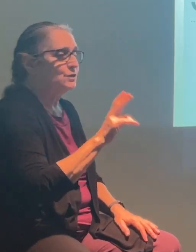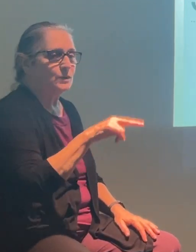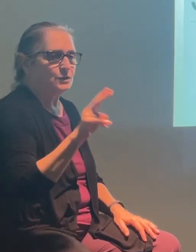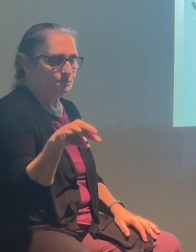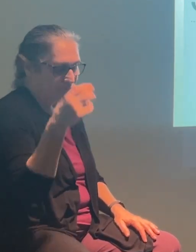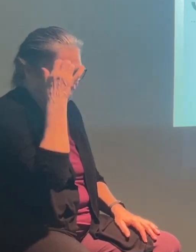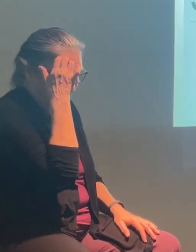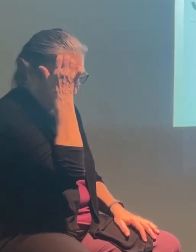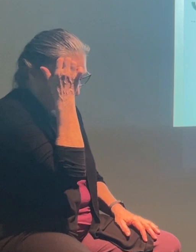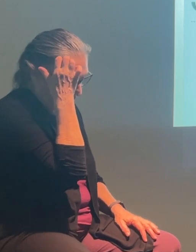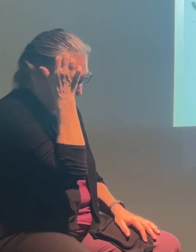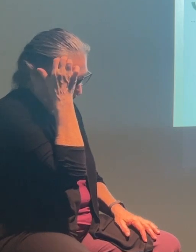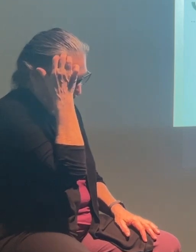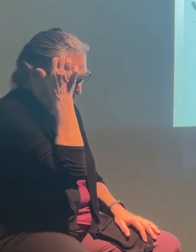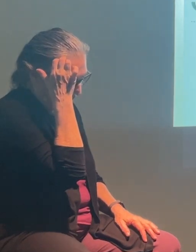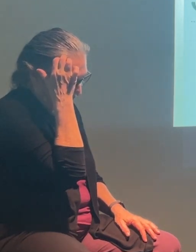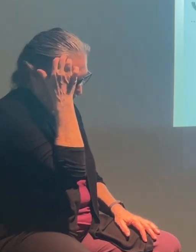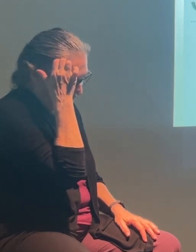This is where the